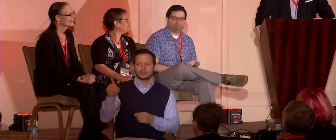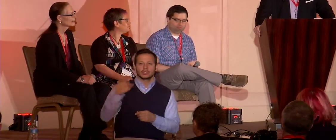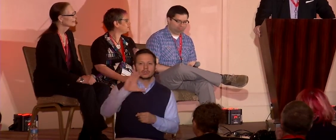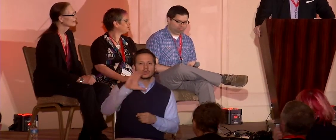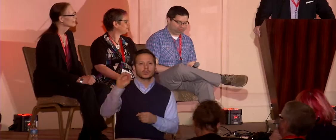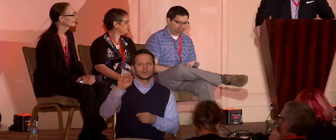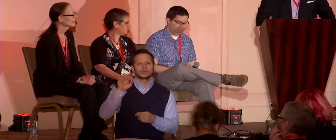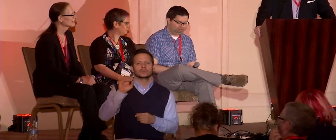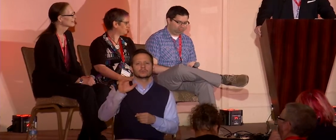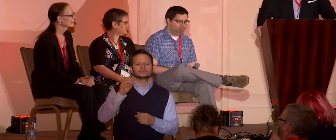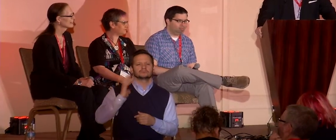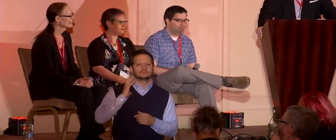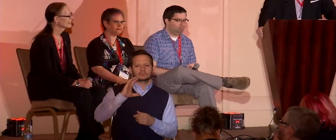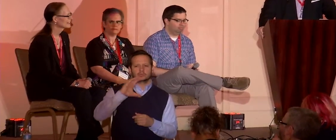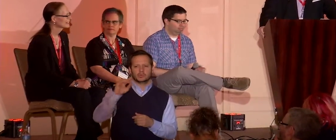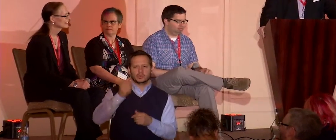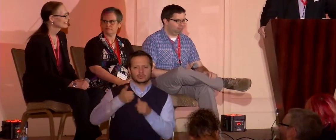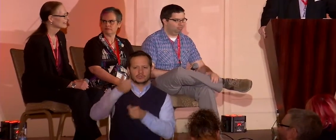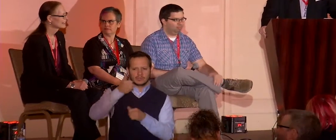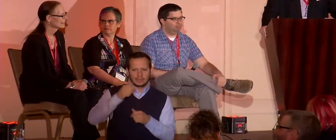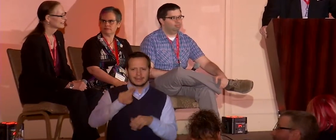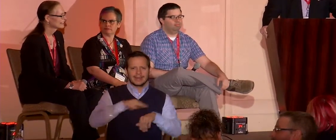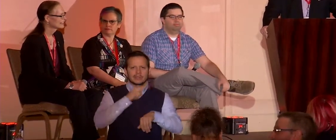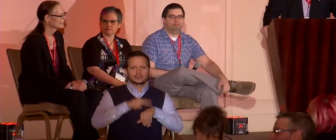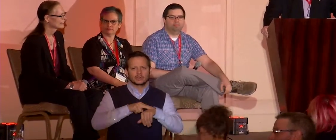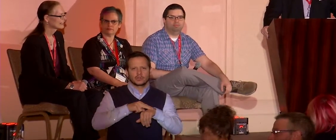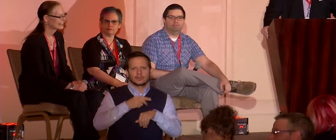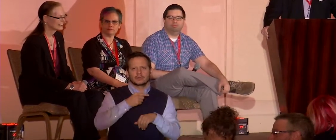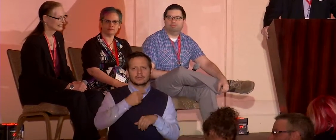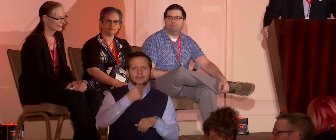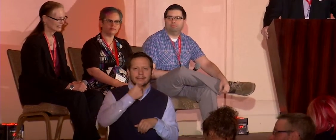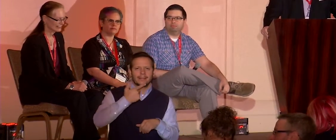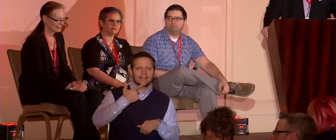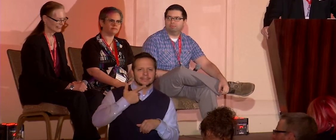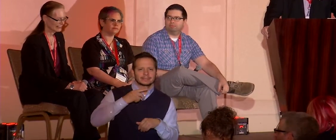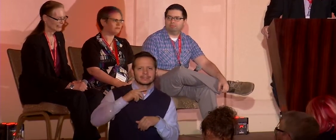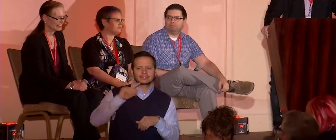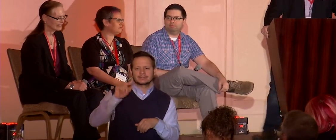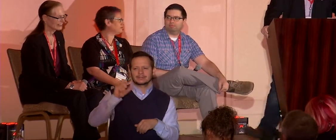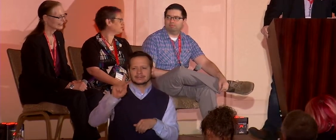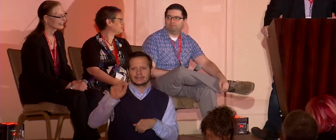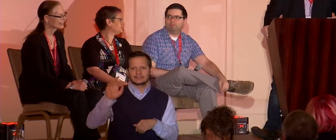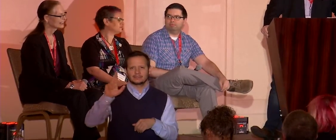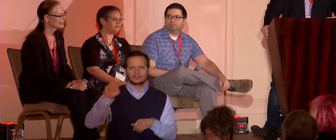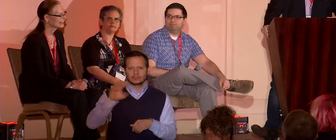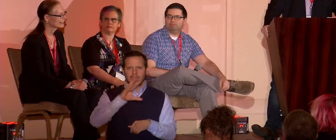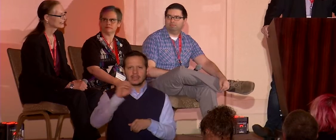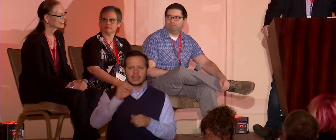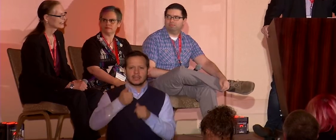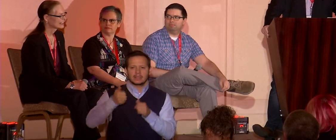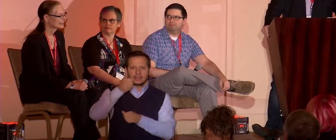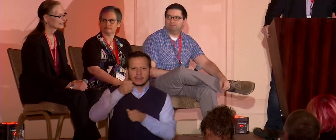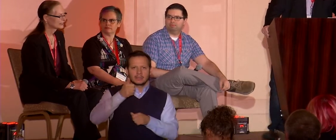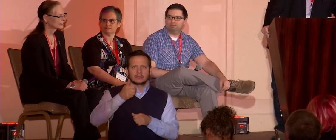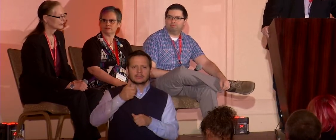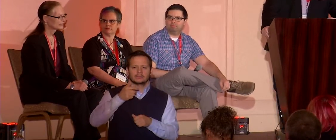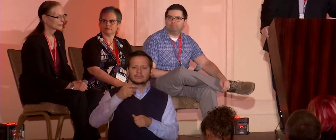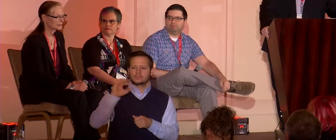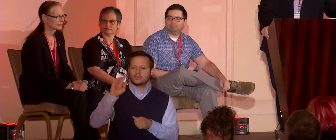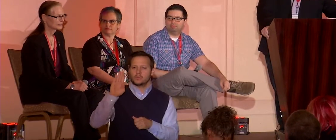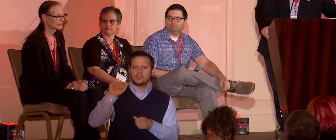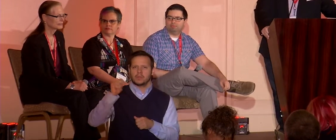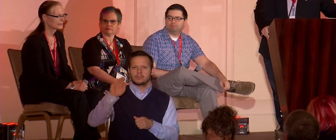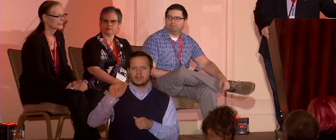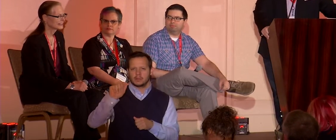has served as the co-chair of the National Gay and Lesbian Task Force, and as national co-chair of the Obama Pride Campaign in 2008, and is currently on the